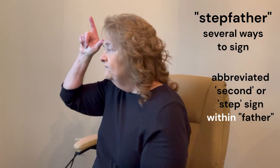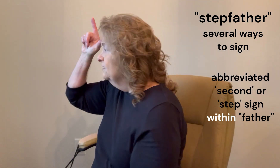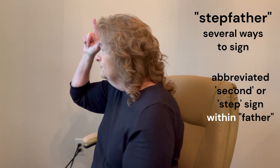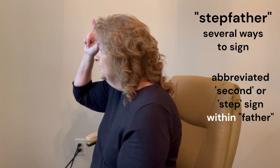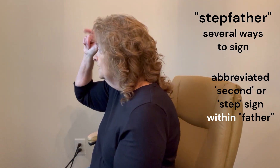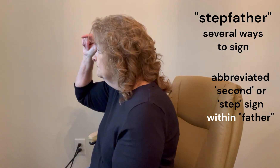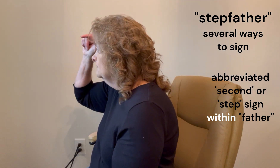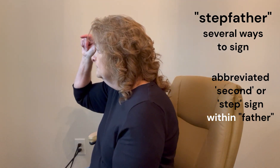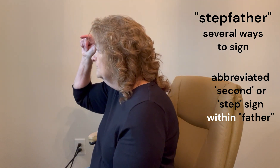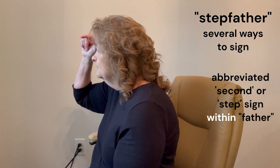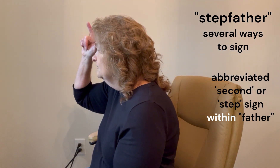finger down.